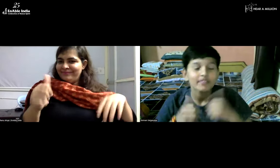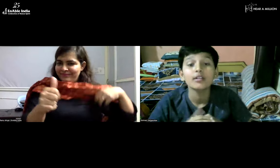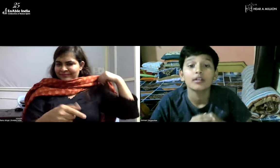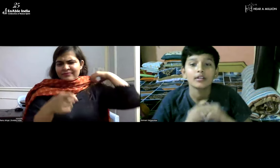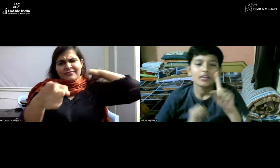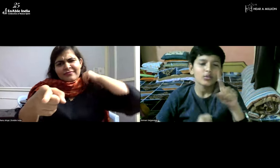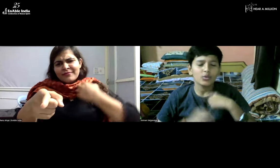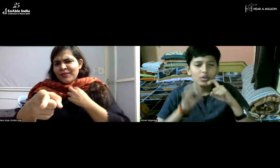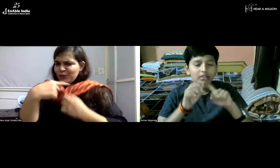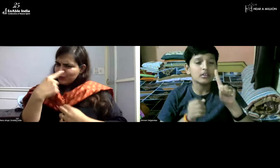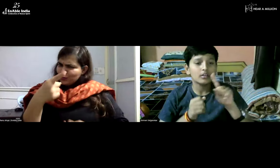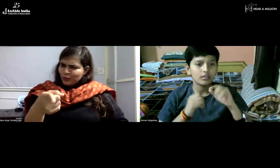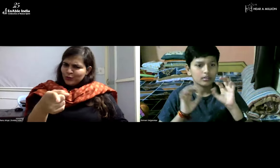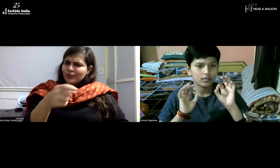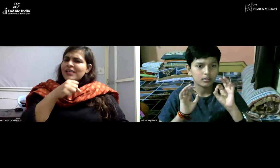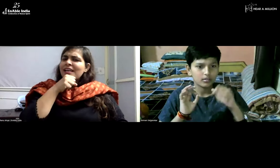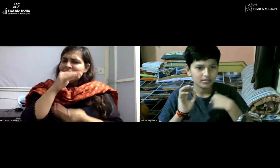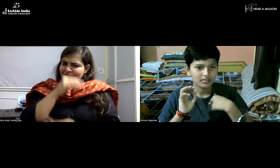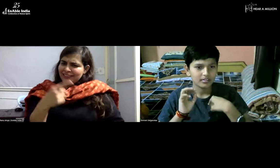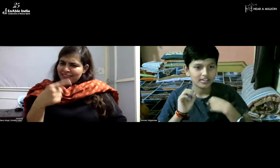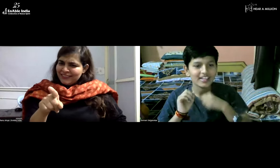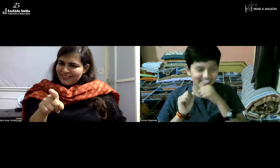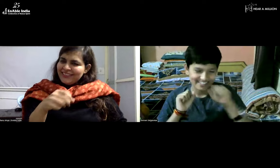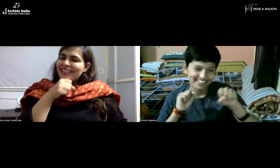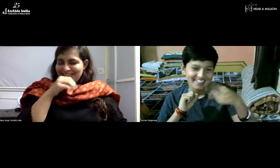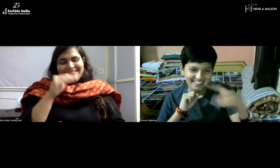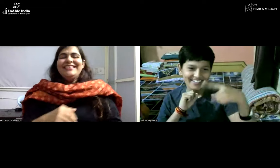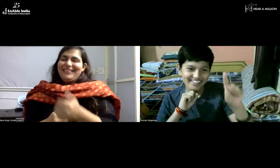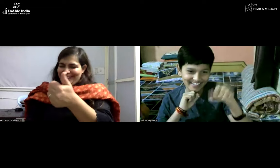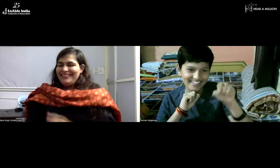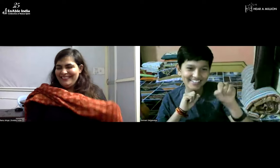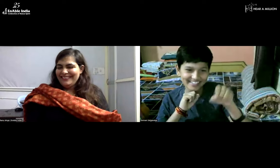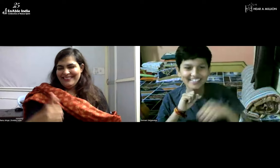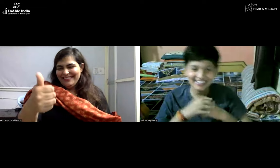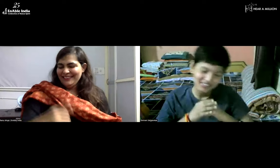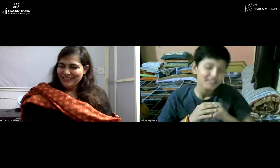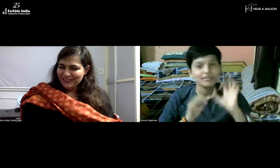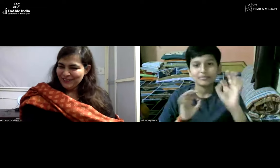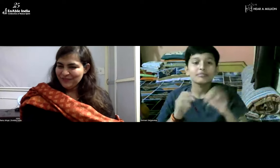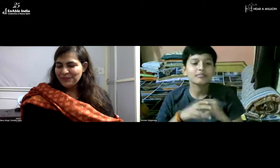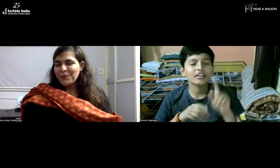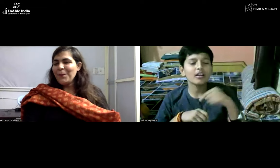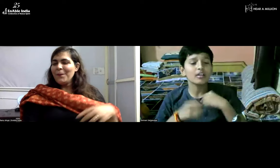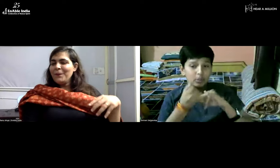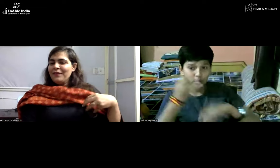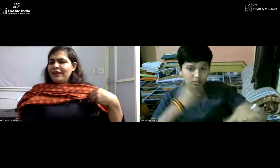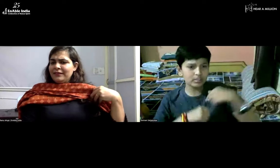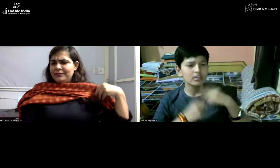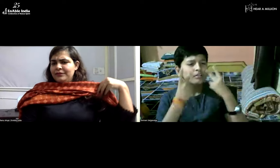Hello. Is it only for the five panelists who, I mean, Renu, only they are supposed to answer? Renu, you can do it,